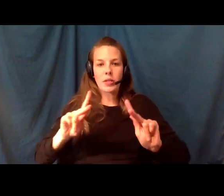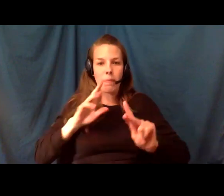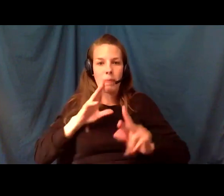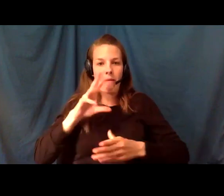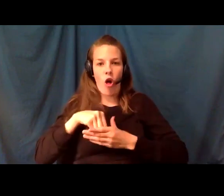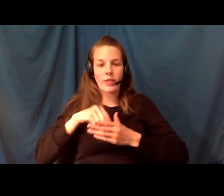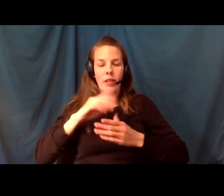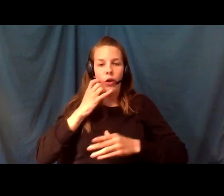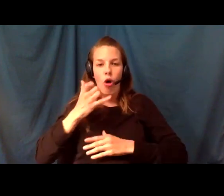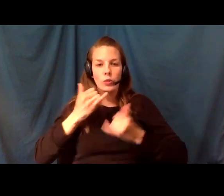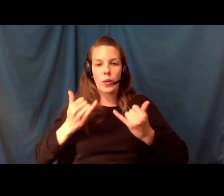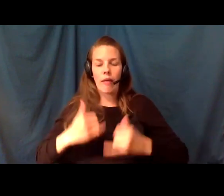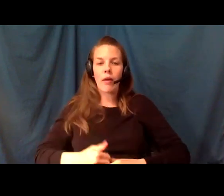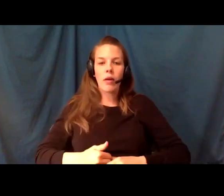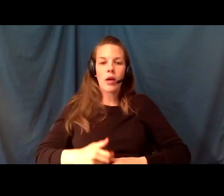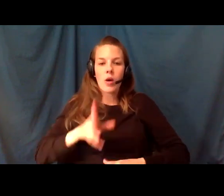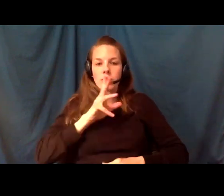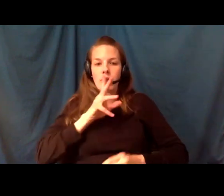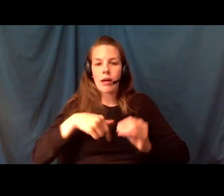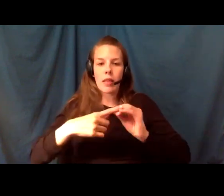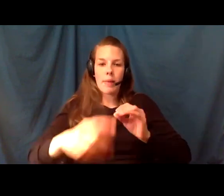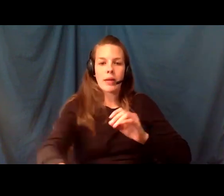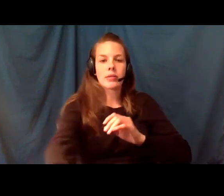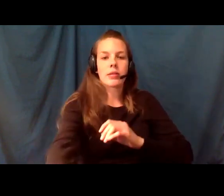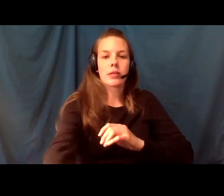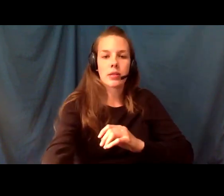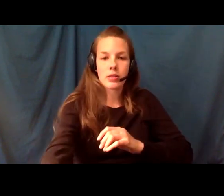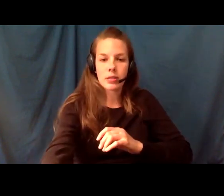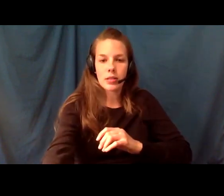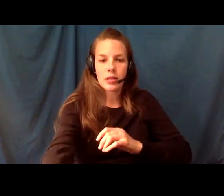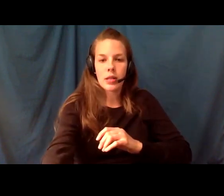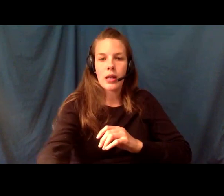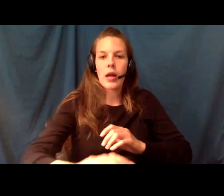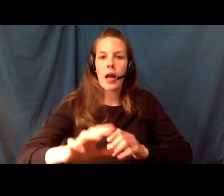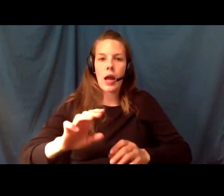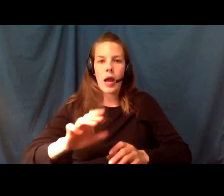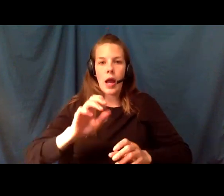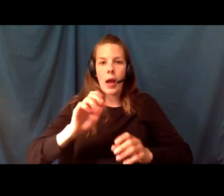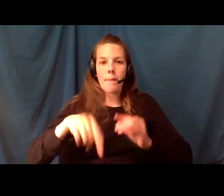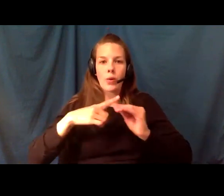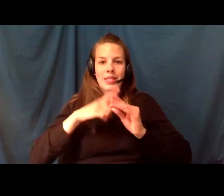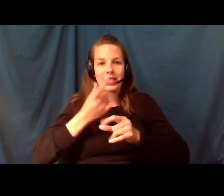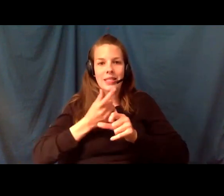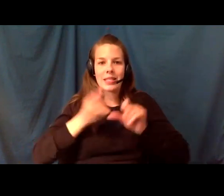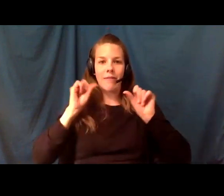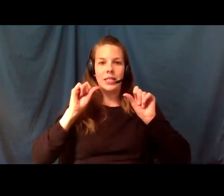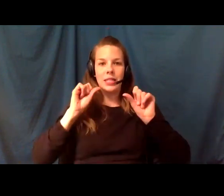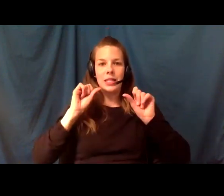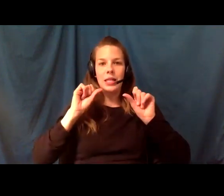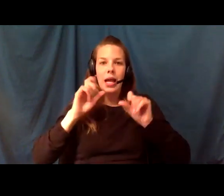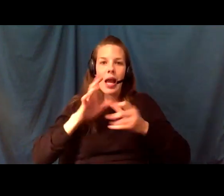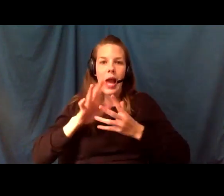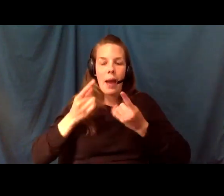today. Want to talk just a little bit about all the safety measures that were put into place prior to us opening up, and